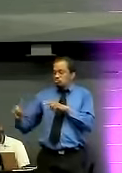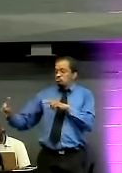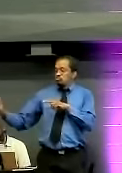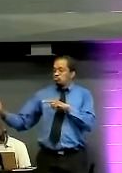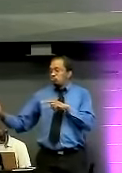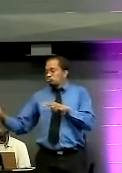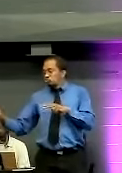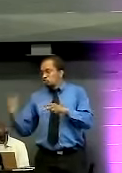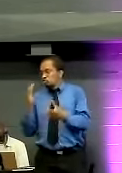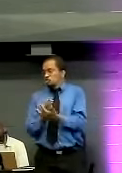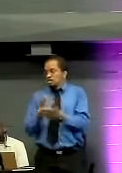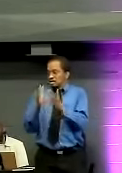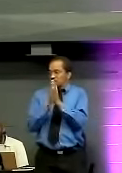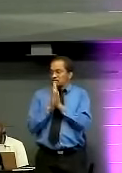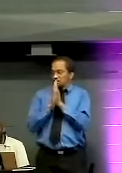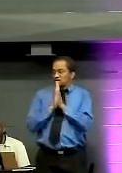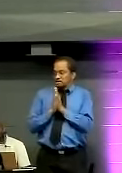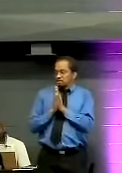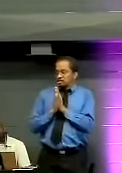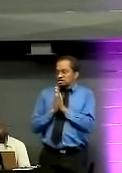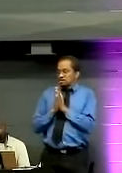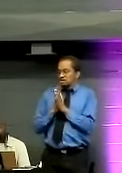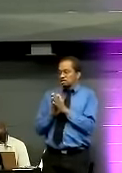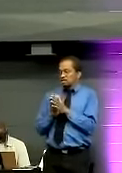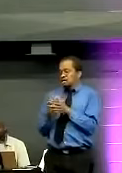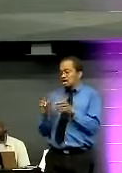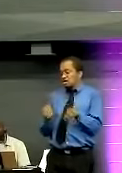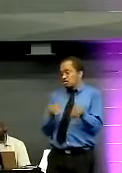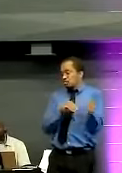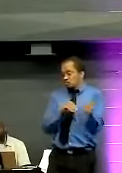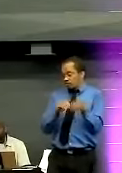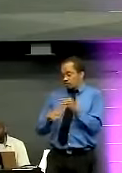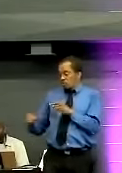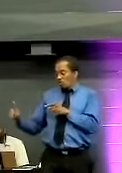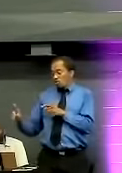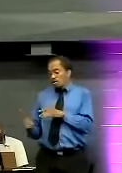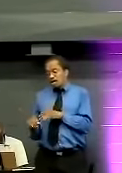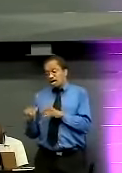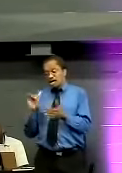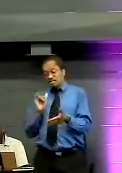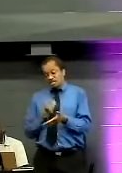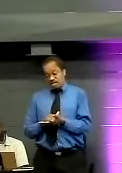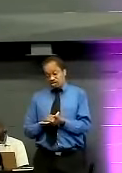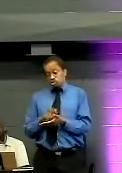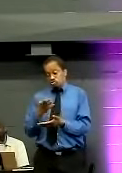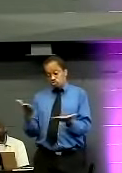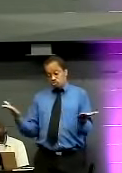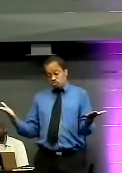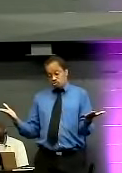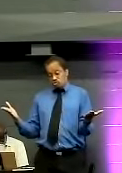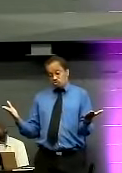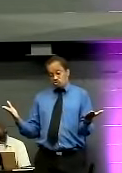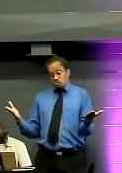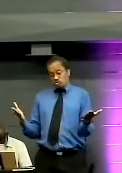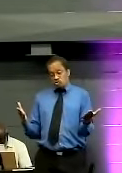this unforgiveness has caused you so much bitterness, you stepped away. If that's the case, then right where you